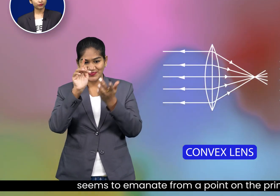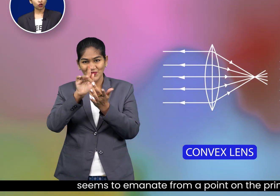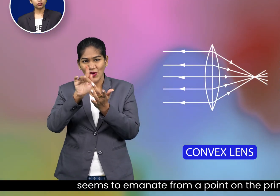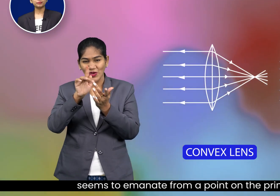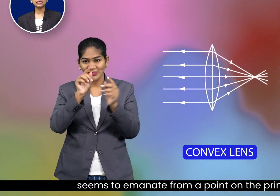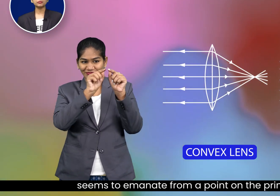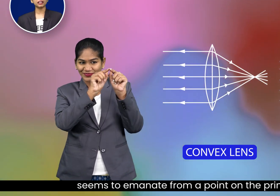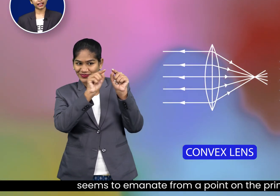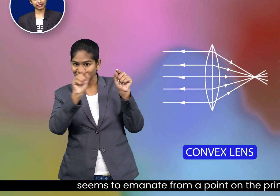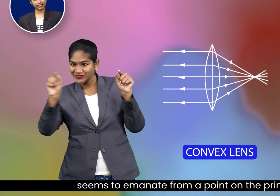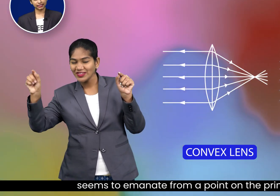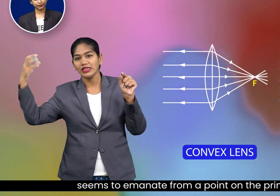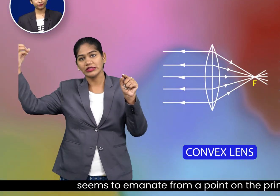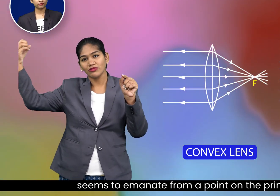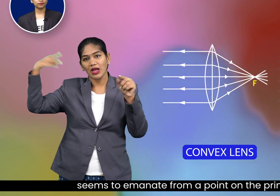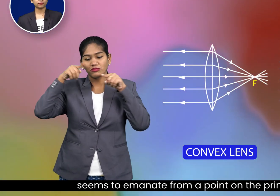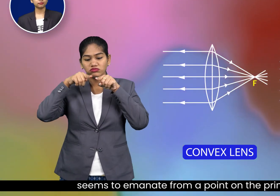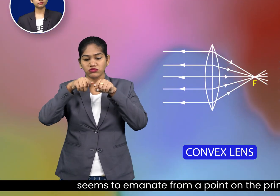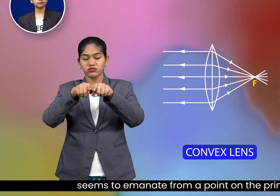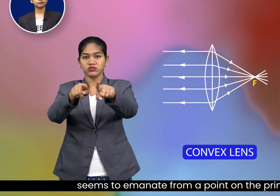on the principal axis.